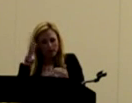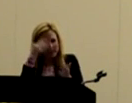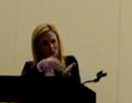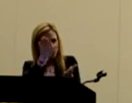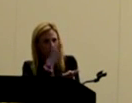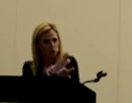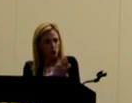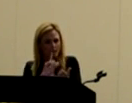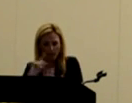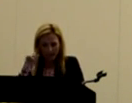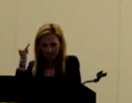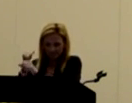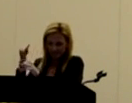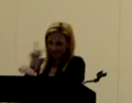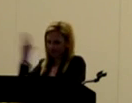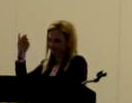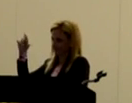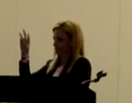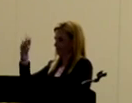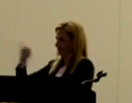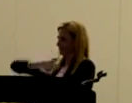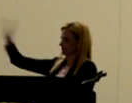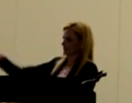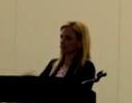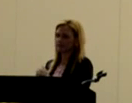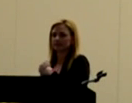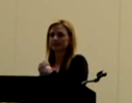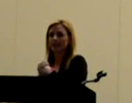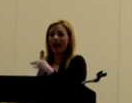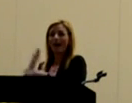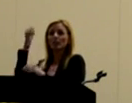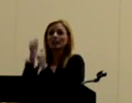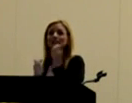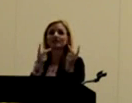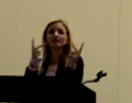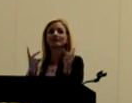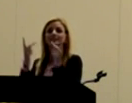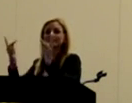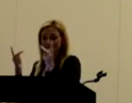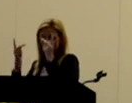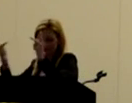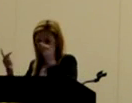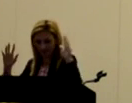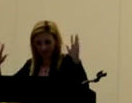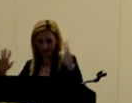that they send me to a school for deaf children hundreds of miles away, after each visit, my parents came